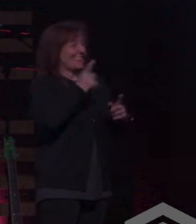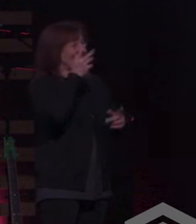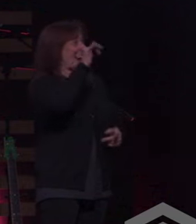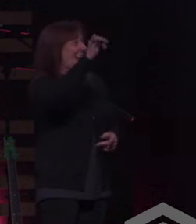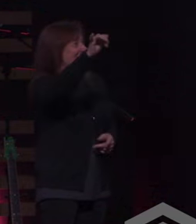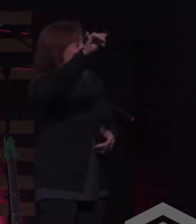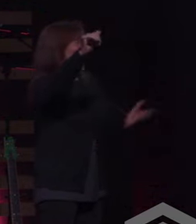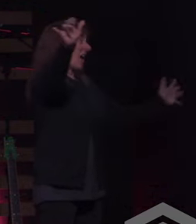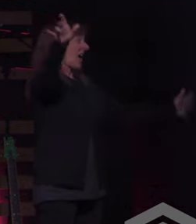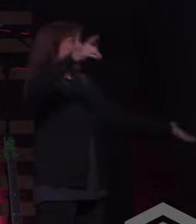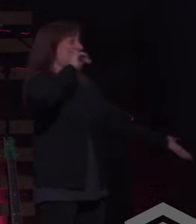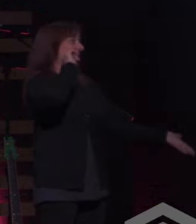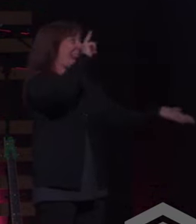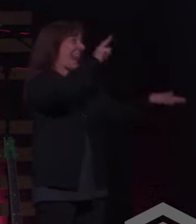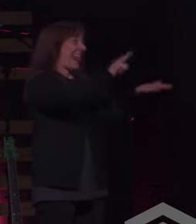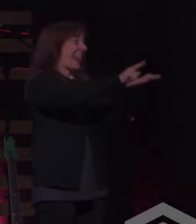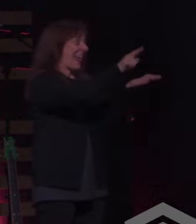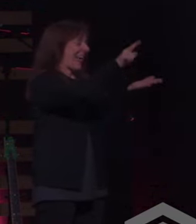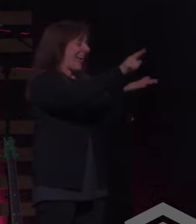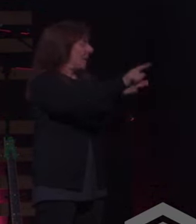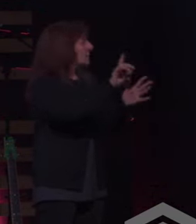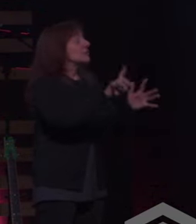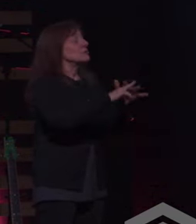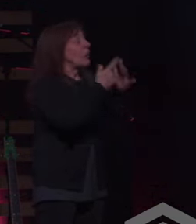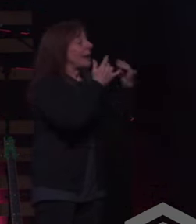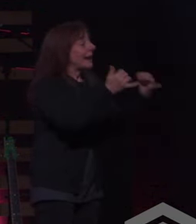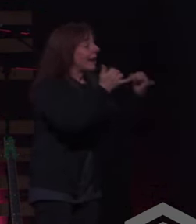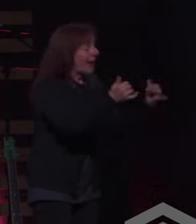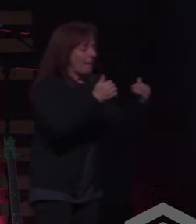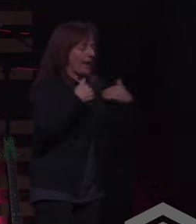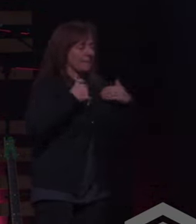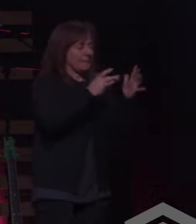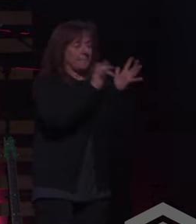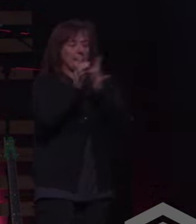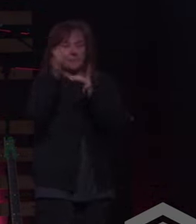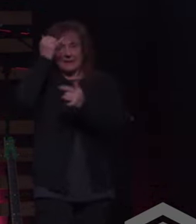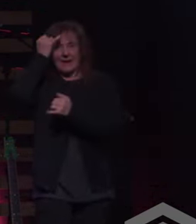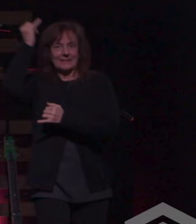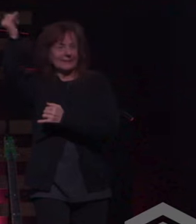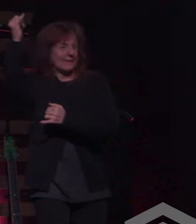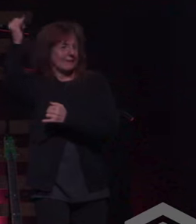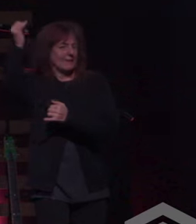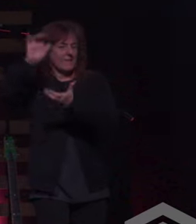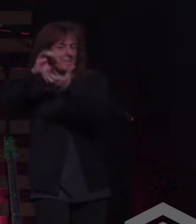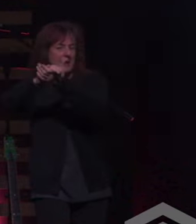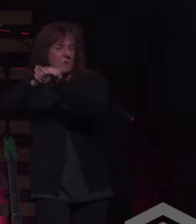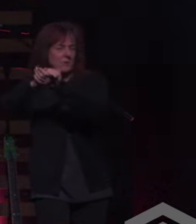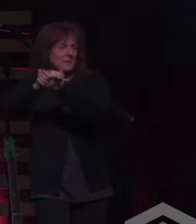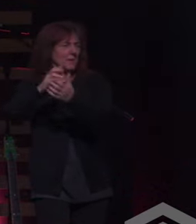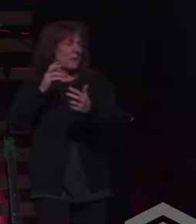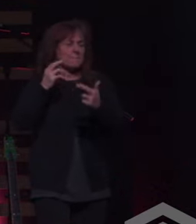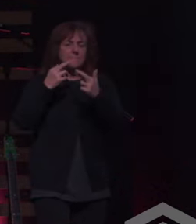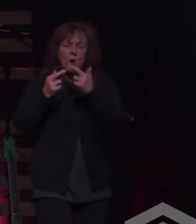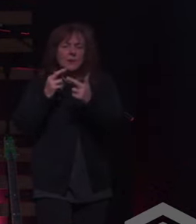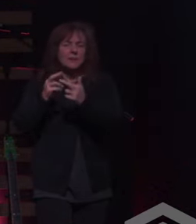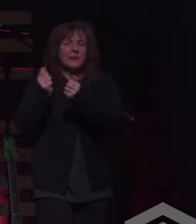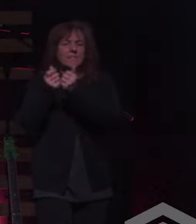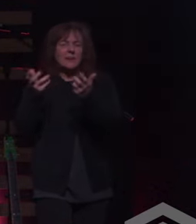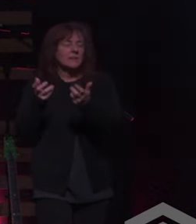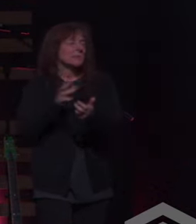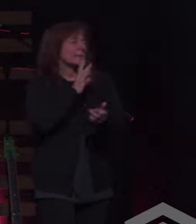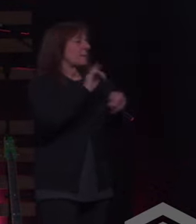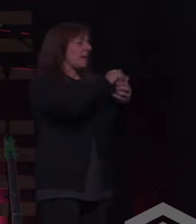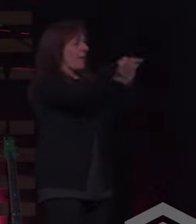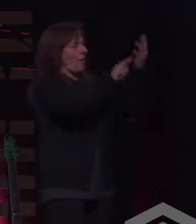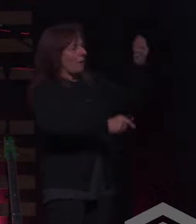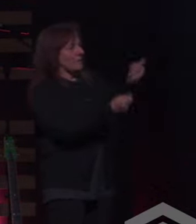forever off, but start right now having a biblical idea of what marriage looks like and what it looks like to have a partner and all of those things. So we're going to talk